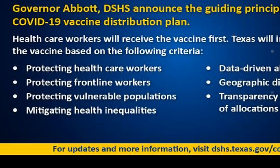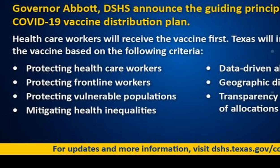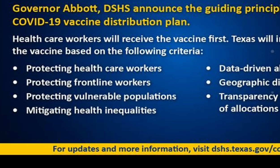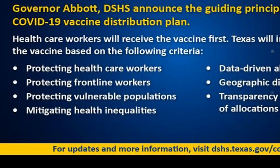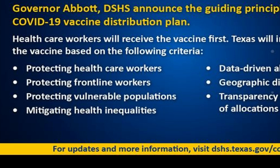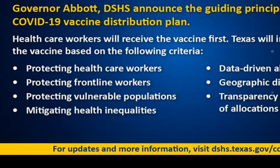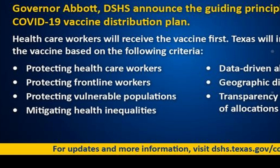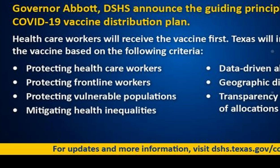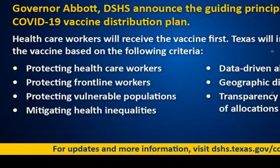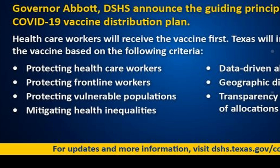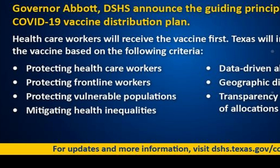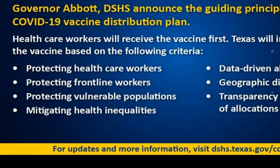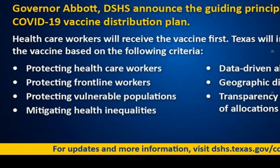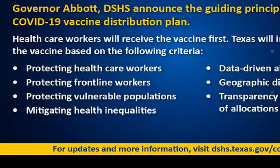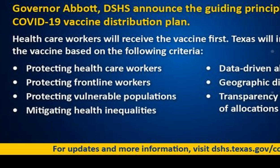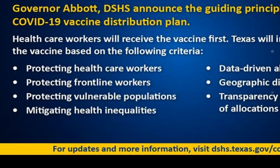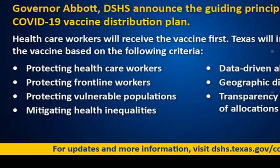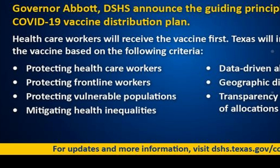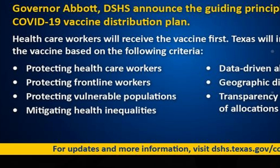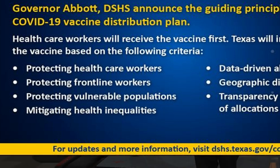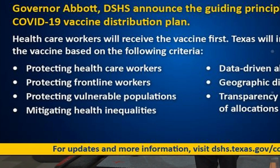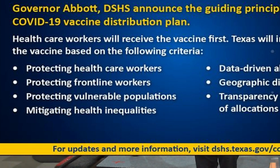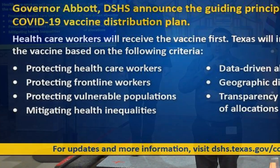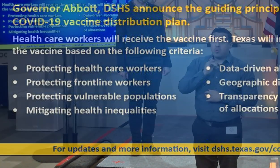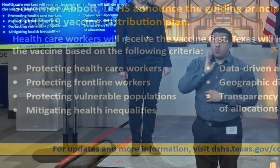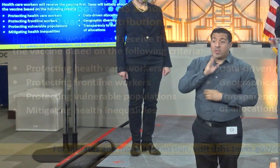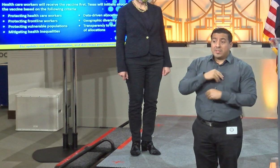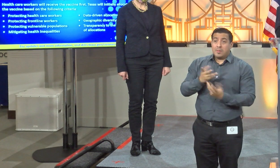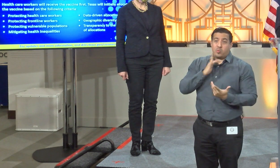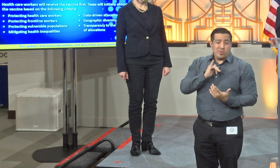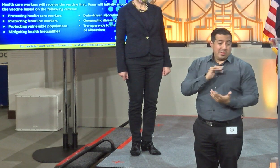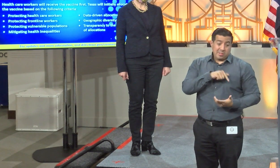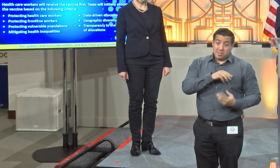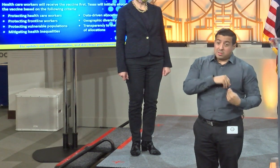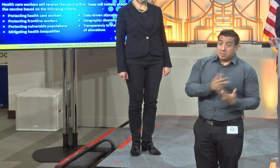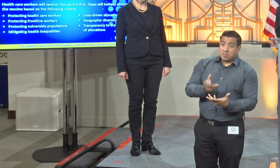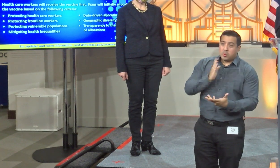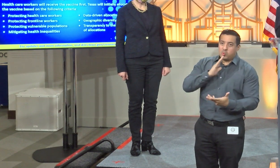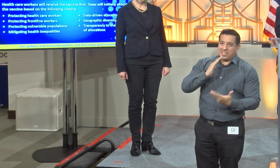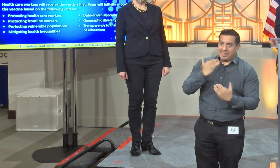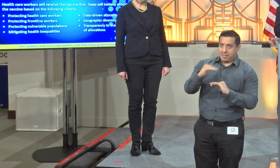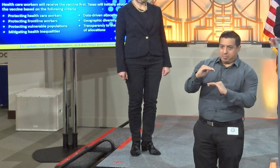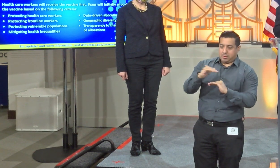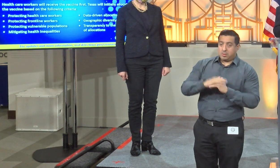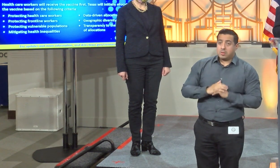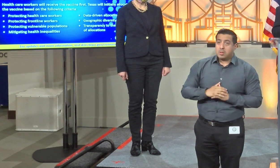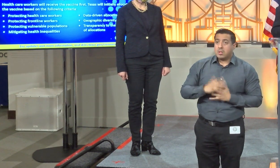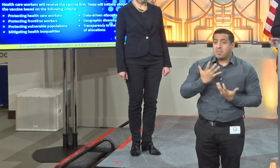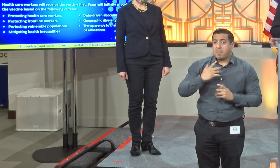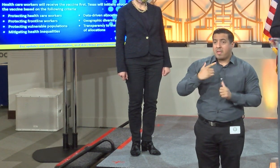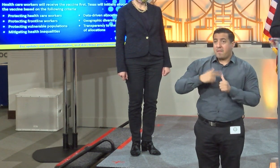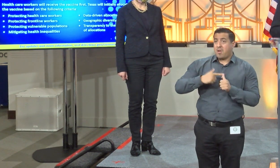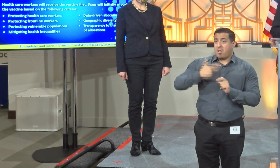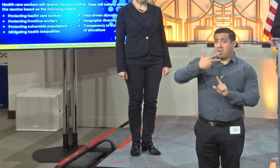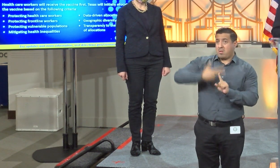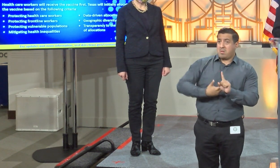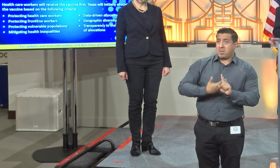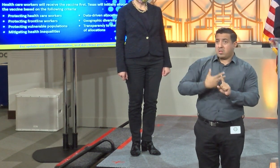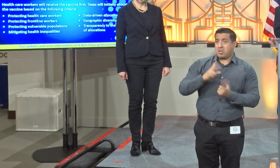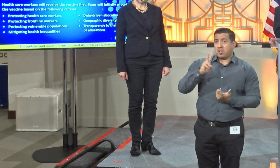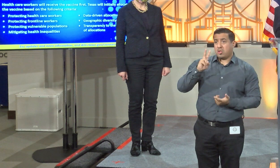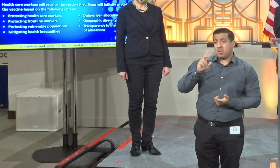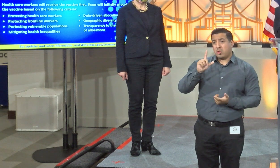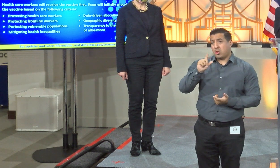The initial allocation will be extremely limited, so it will be at least in the first quarter of 2022